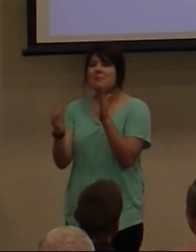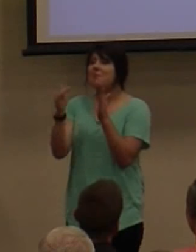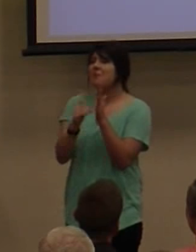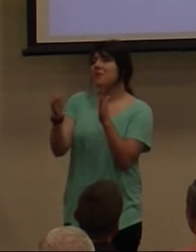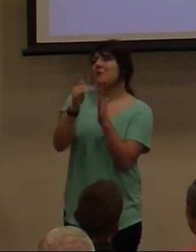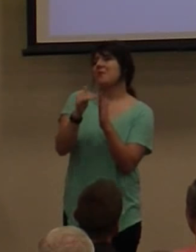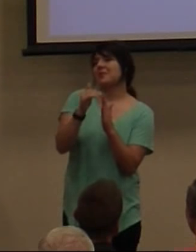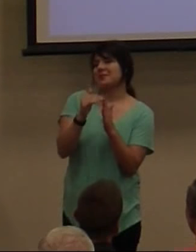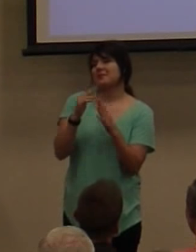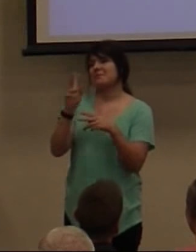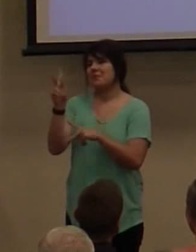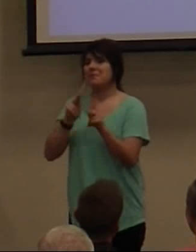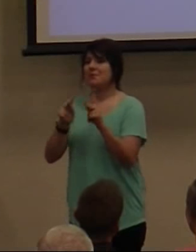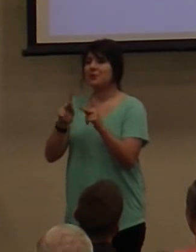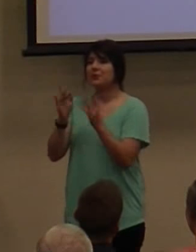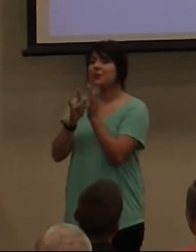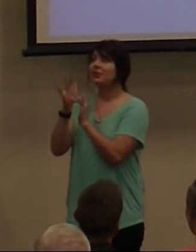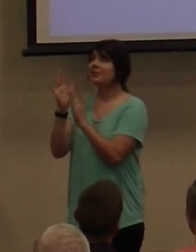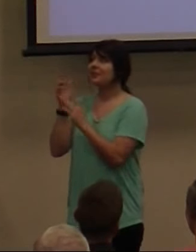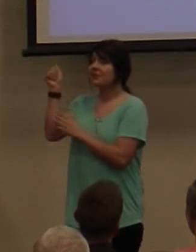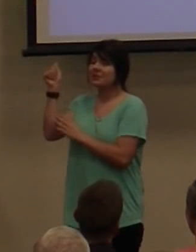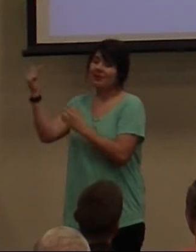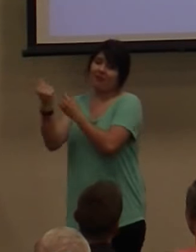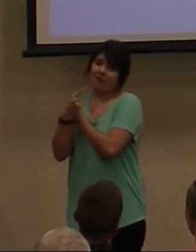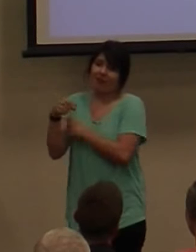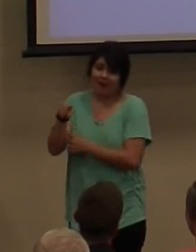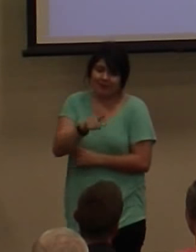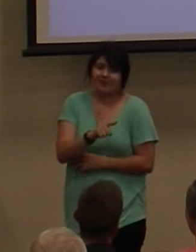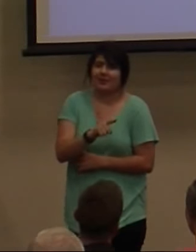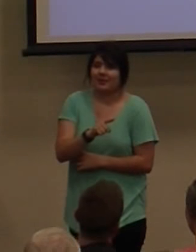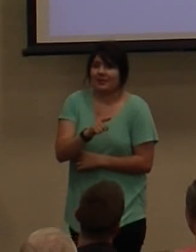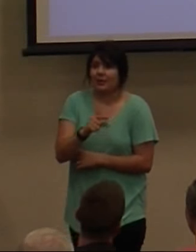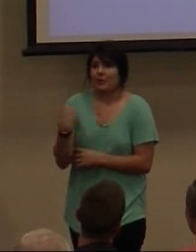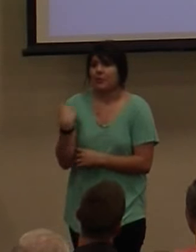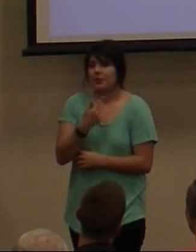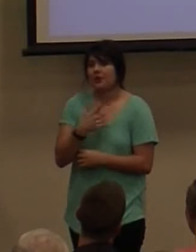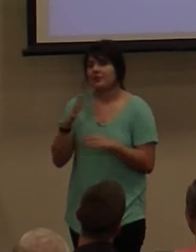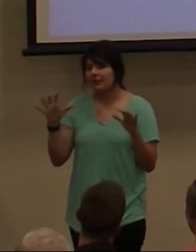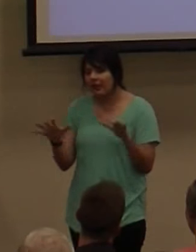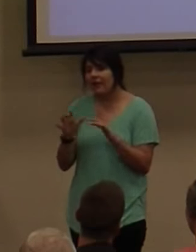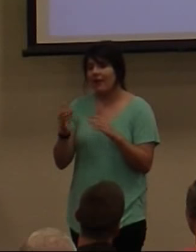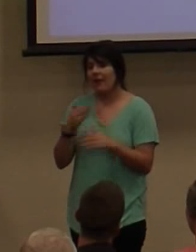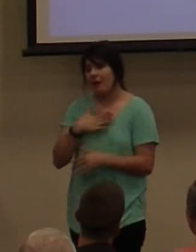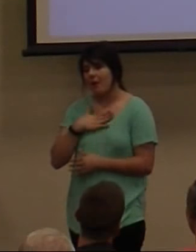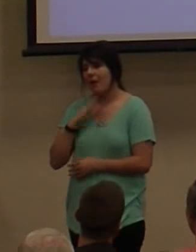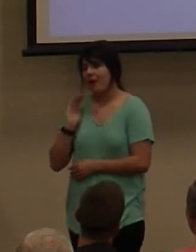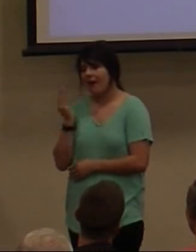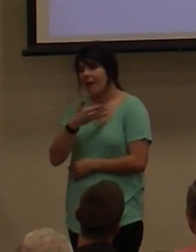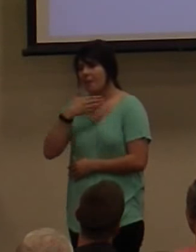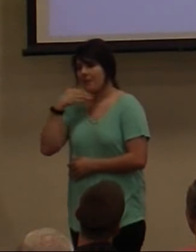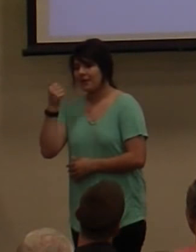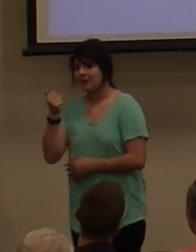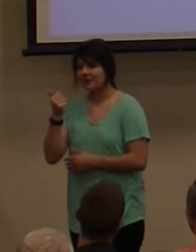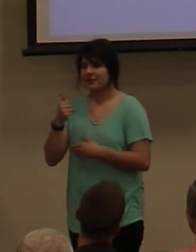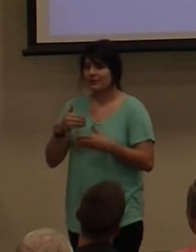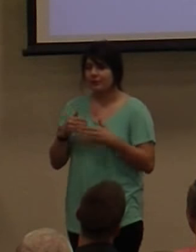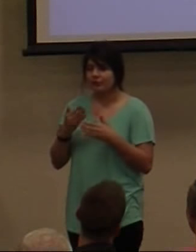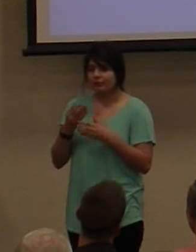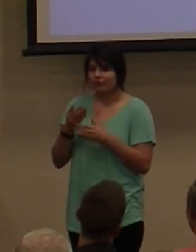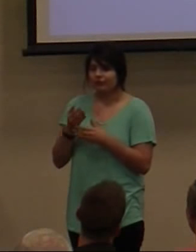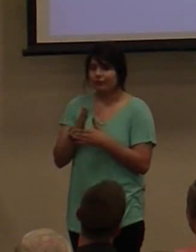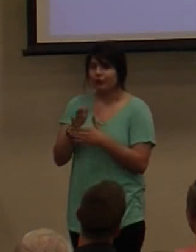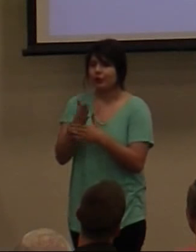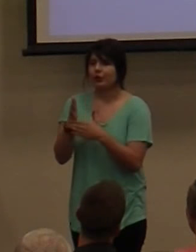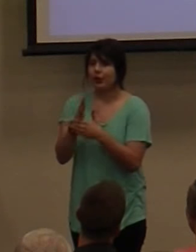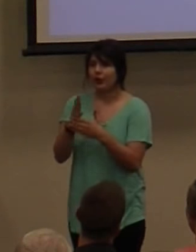Jesus loves, and where we have done our best to carry out the Great Commission of